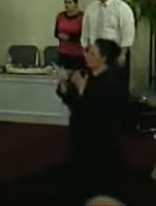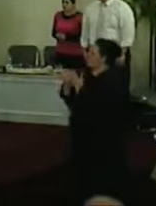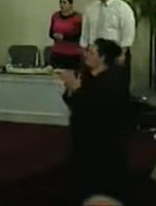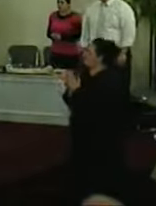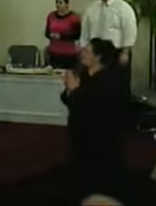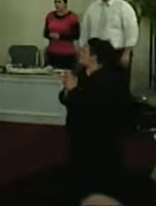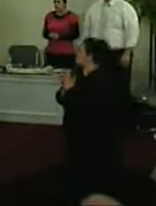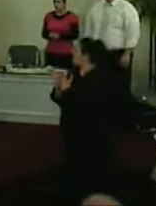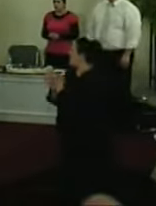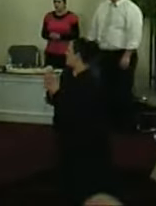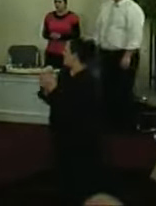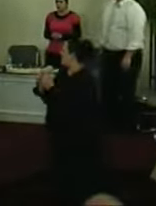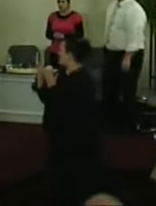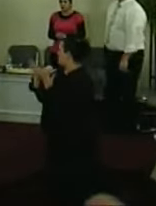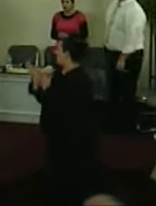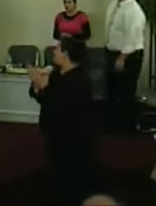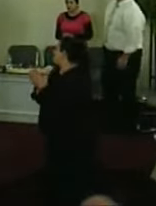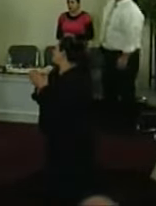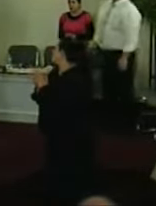Hallelujah.